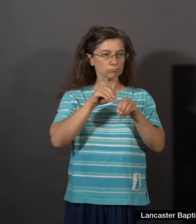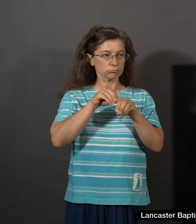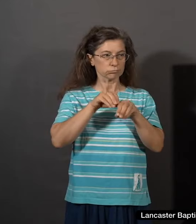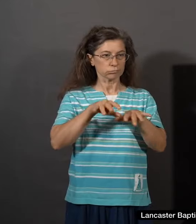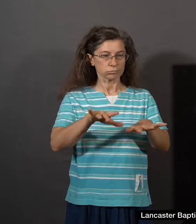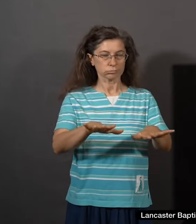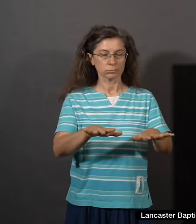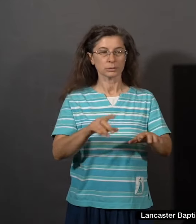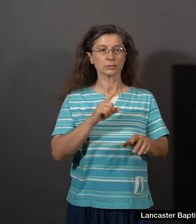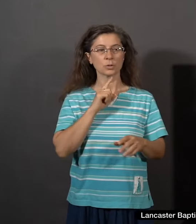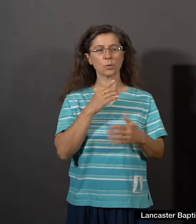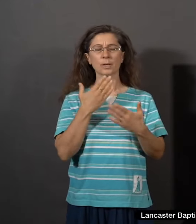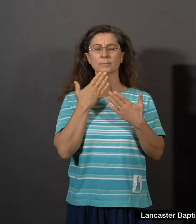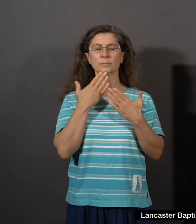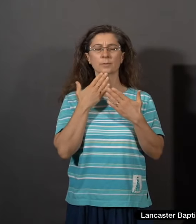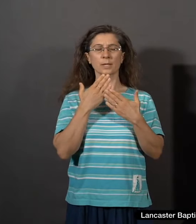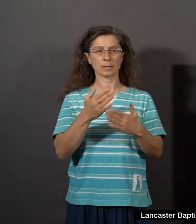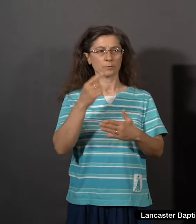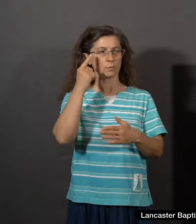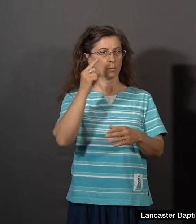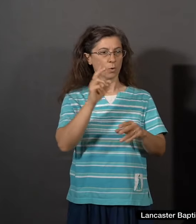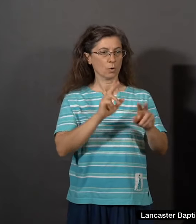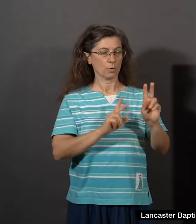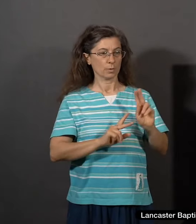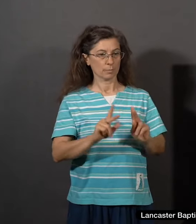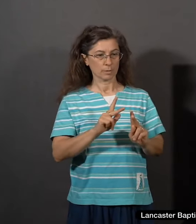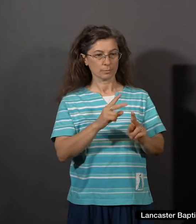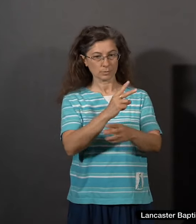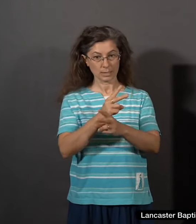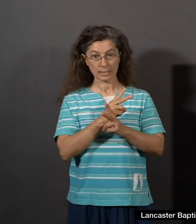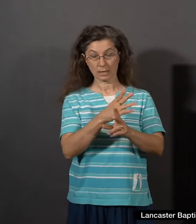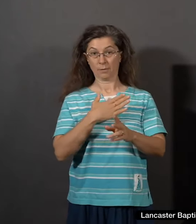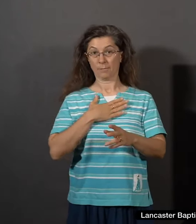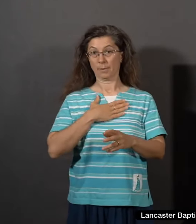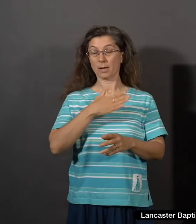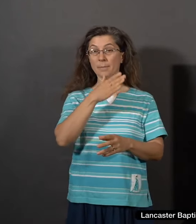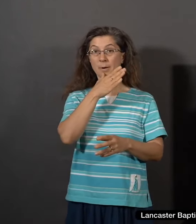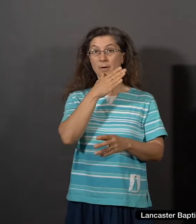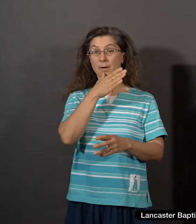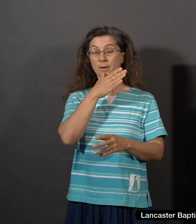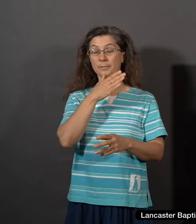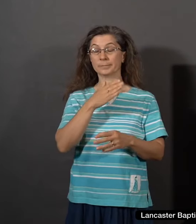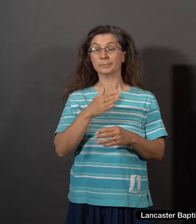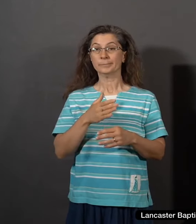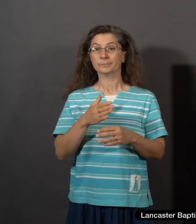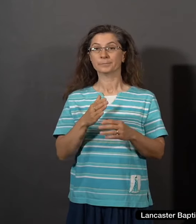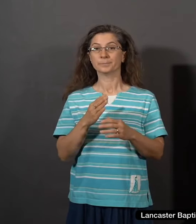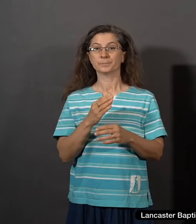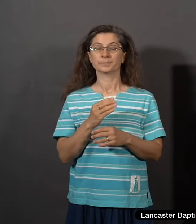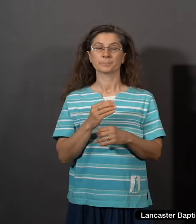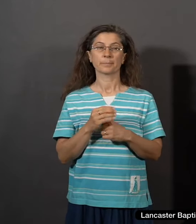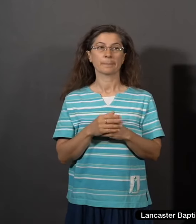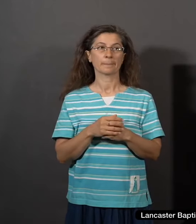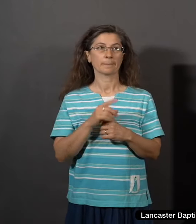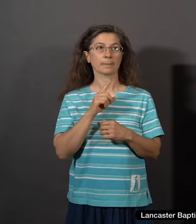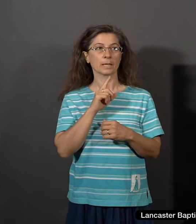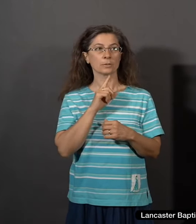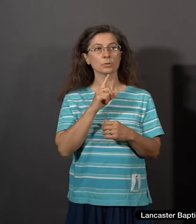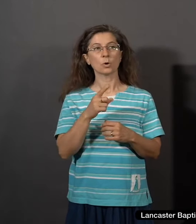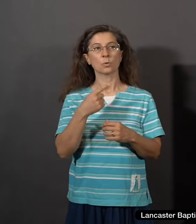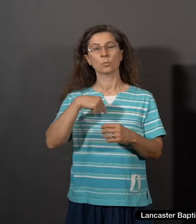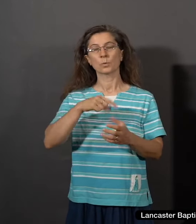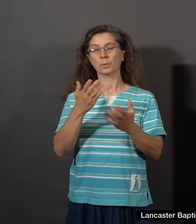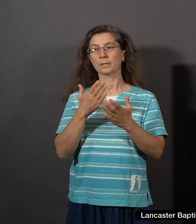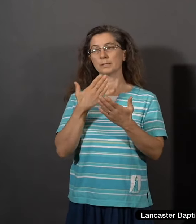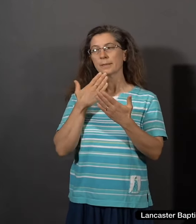and i'm just so thankful for the ones that are caring for my mom i want to pray for the safety of our members of our church as well so let's really